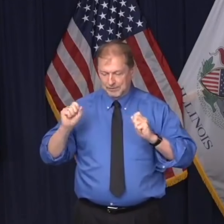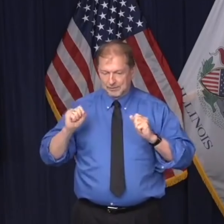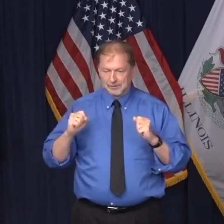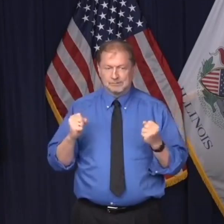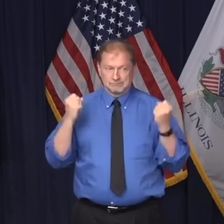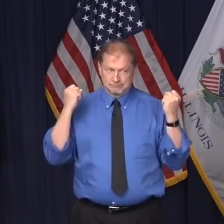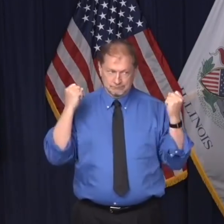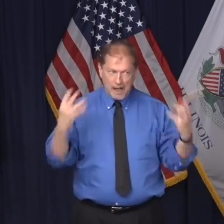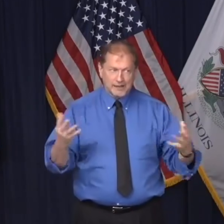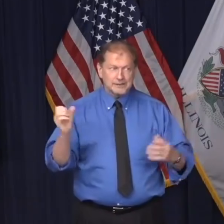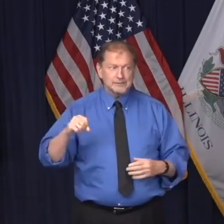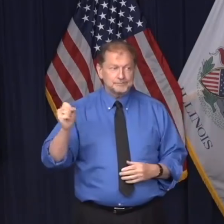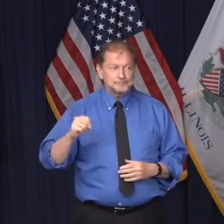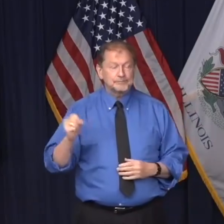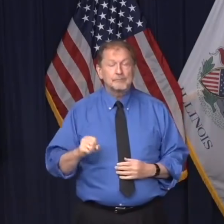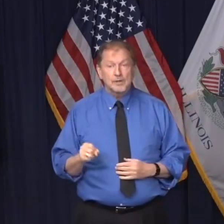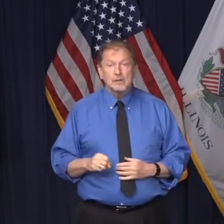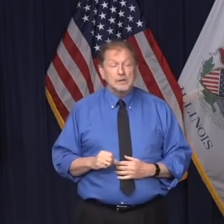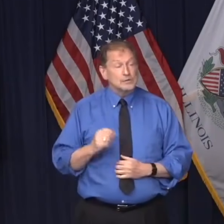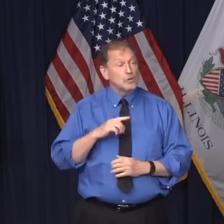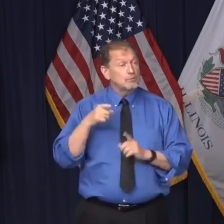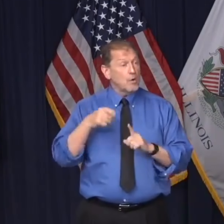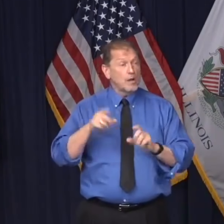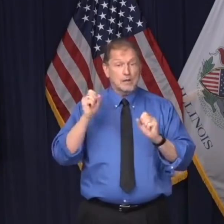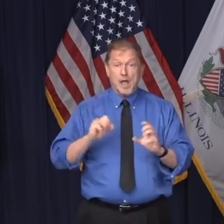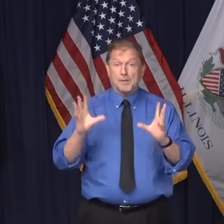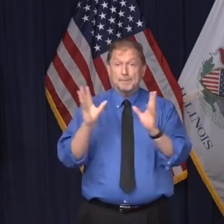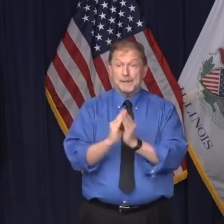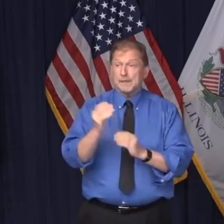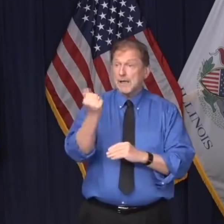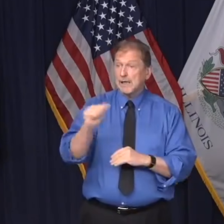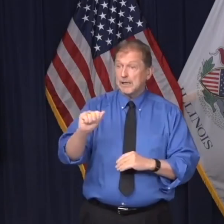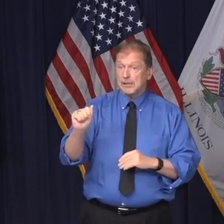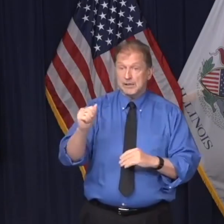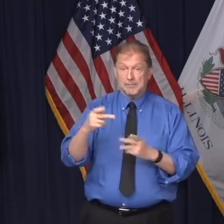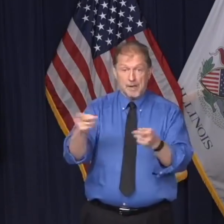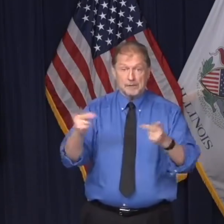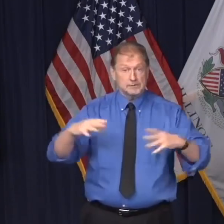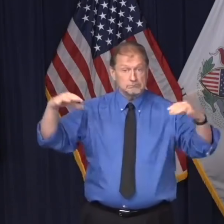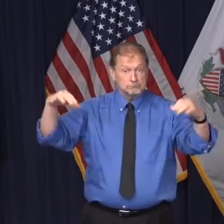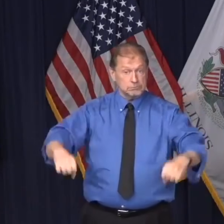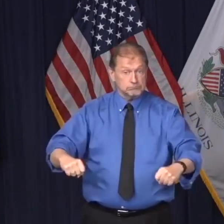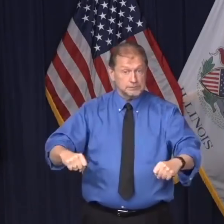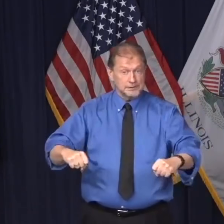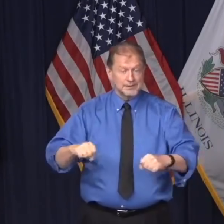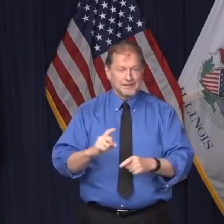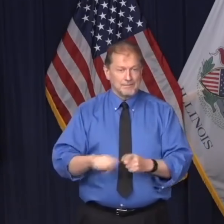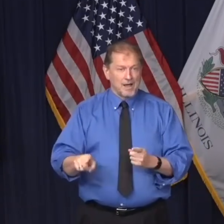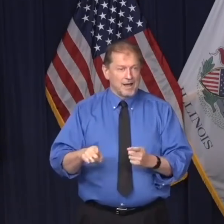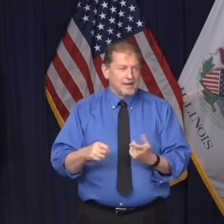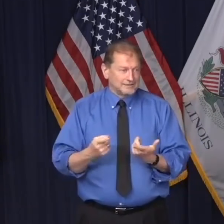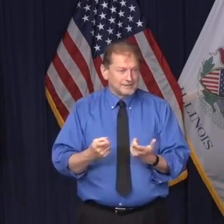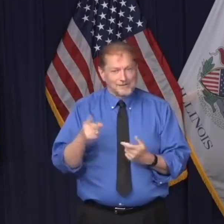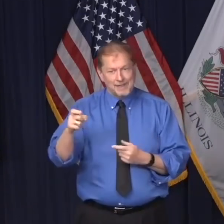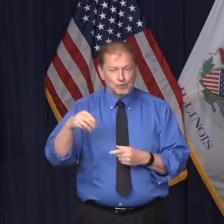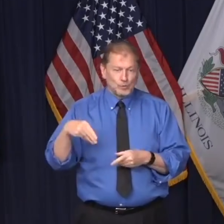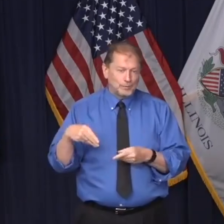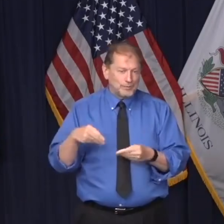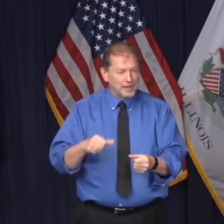quite a lot of people. And in theory, you could meet anywhere, but of course, that too would be an